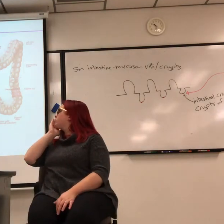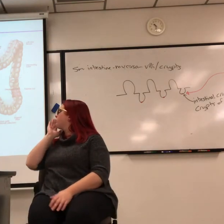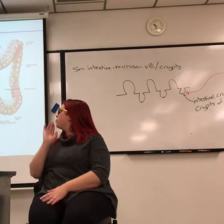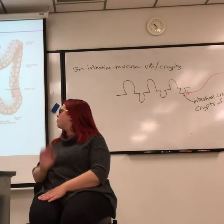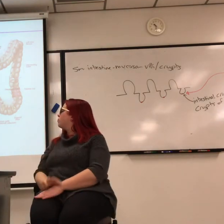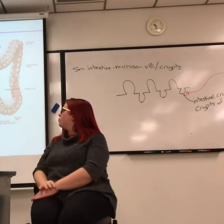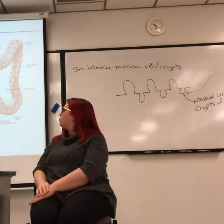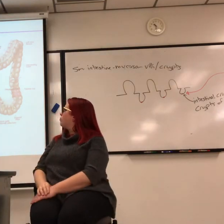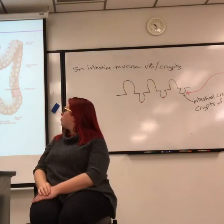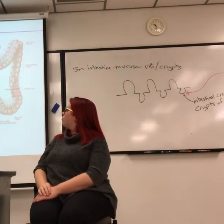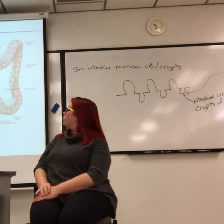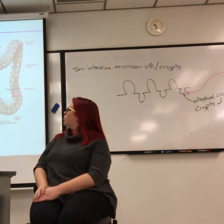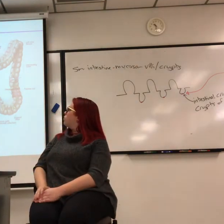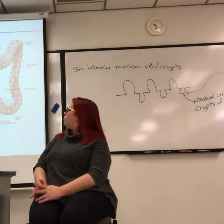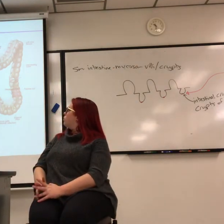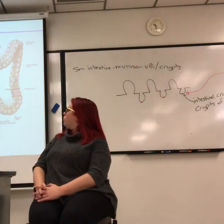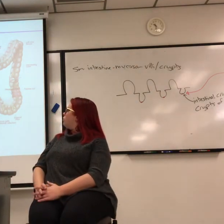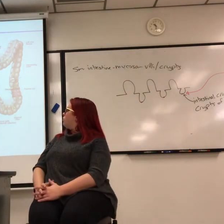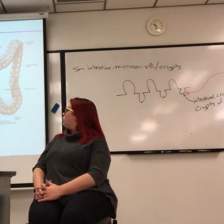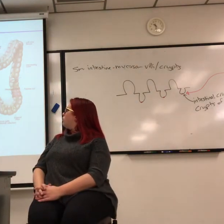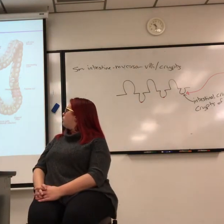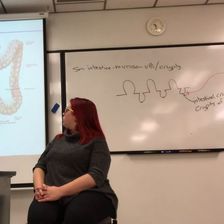Let's see.